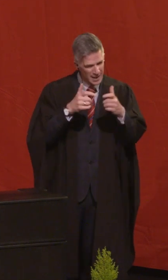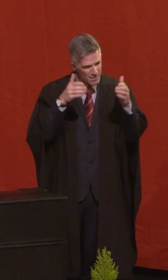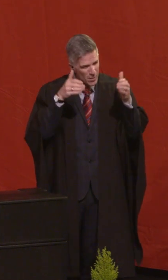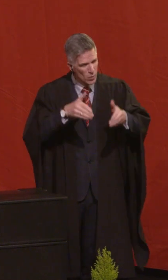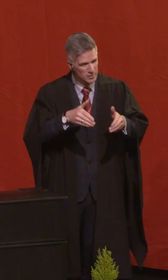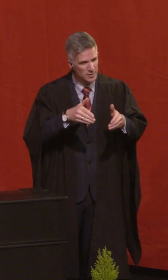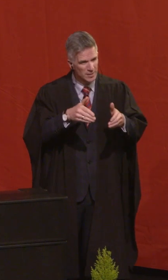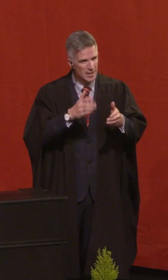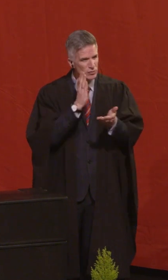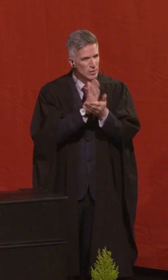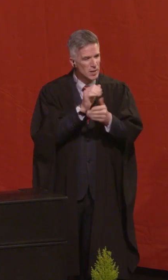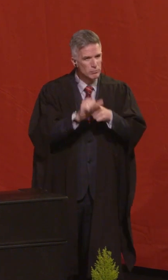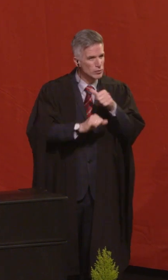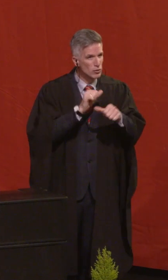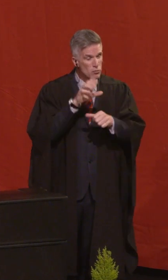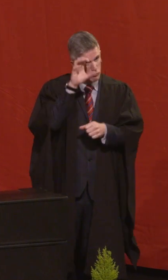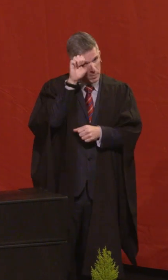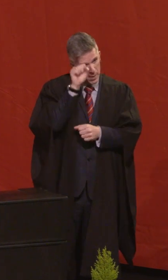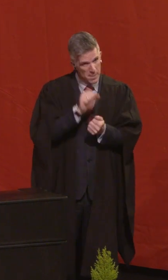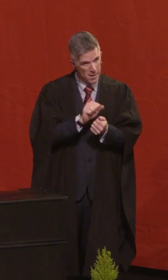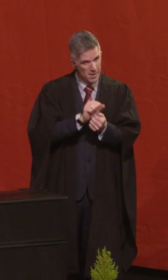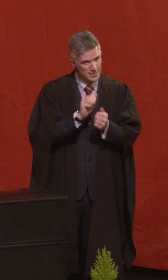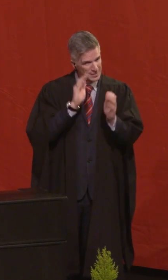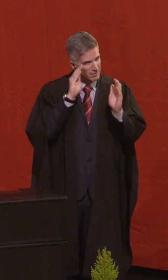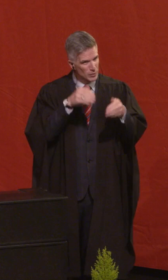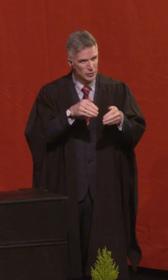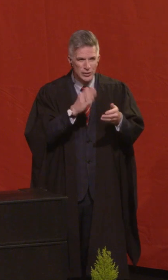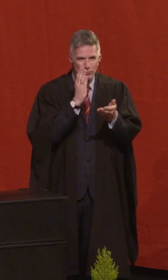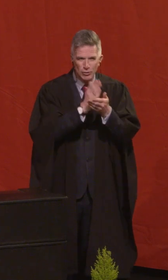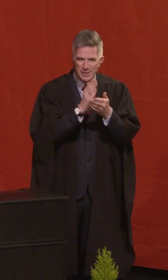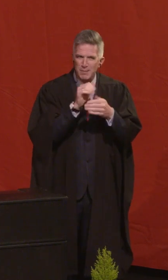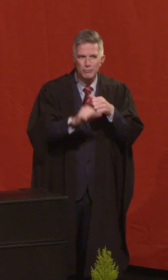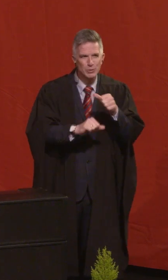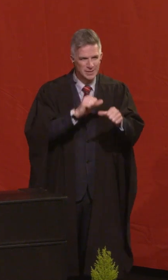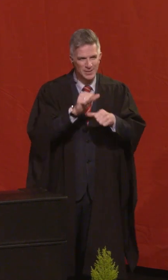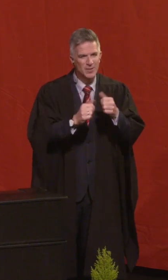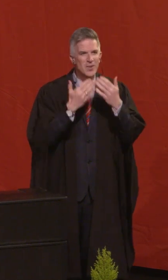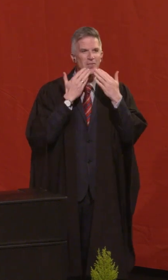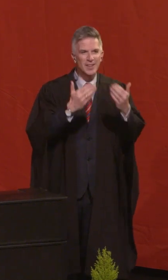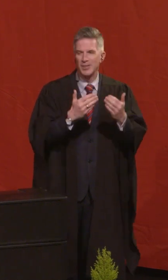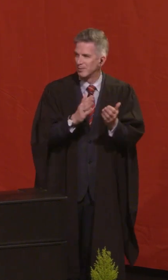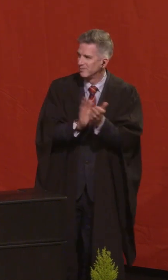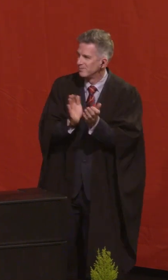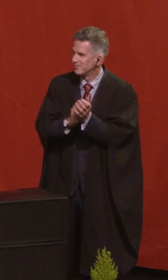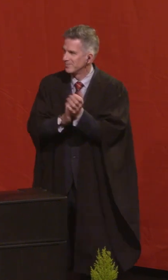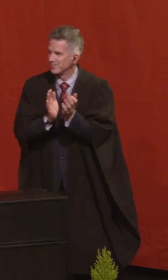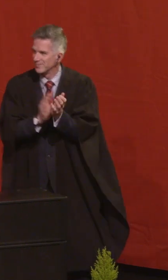and trust the process. Remember, stay focused and trust the process. Thank you.